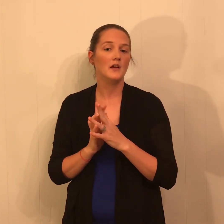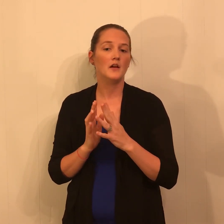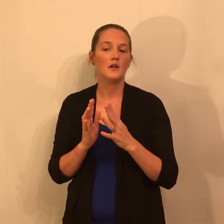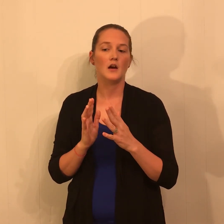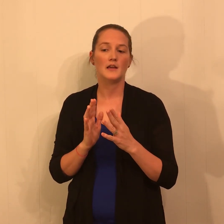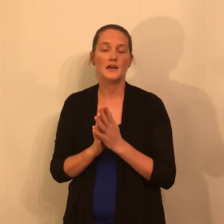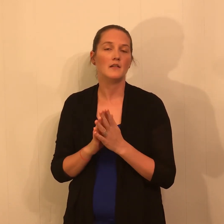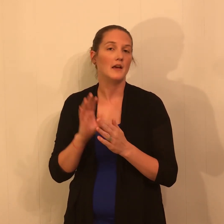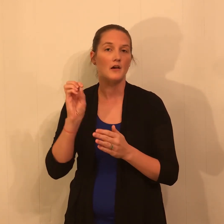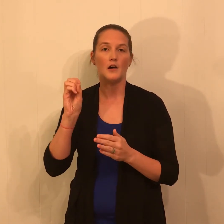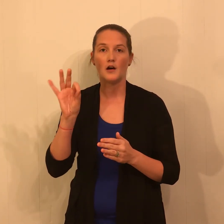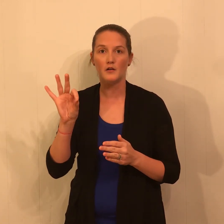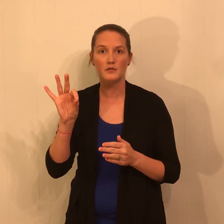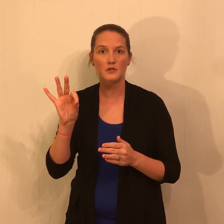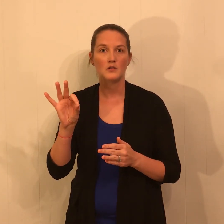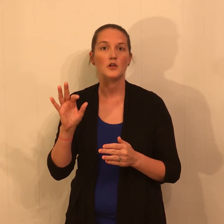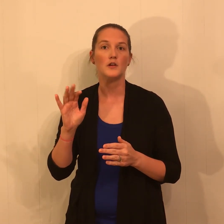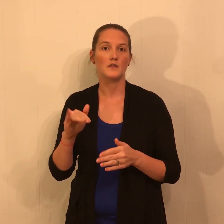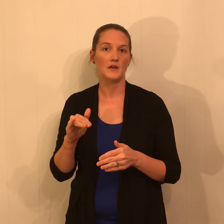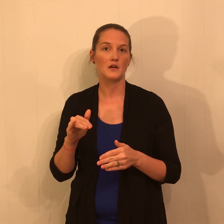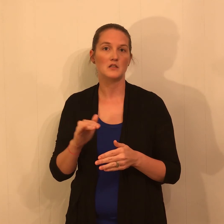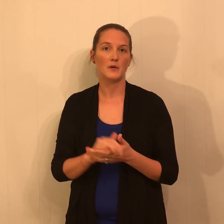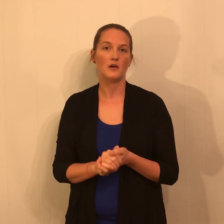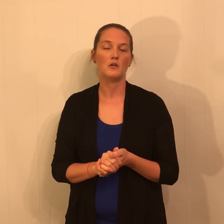there. Again, like of, you're going to finger spell.